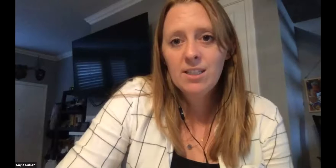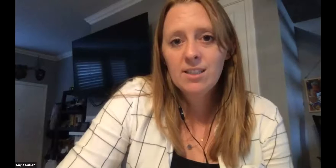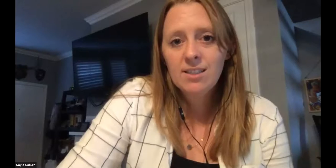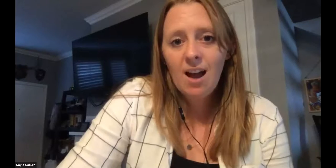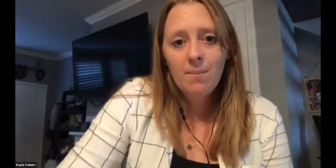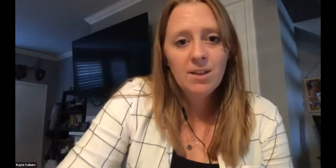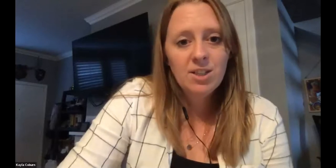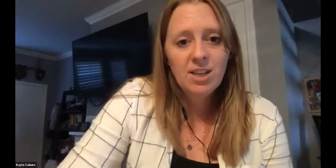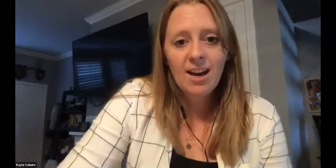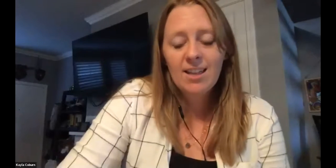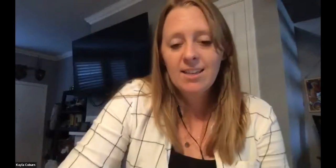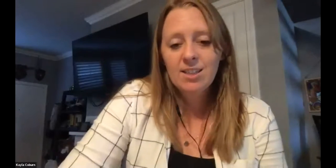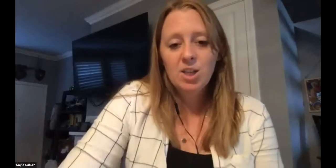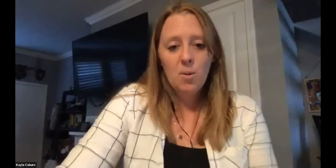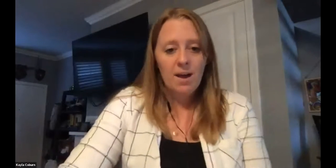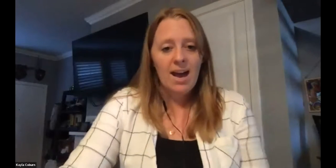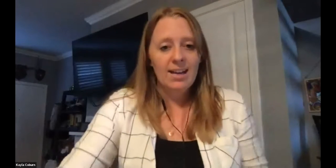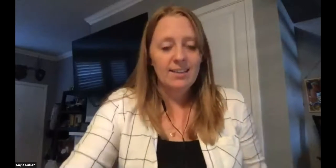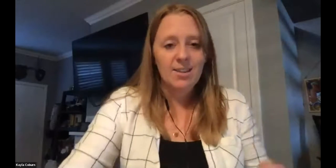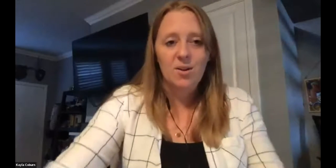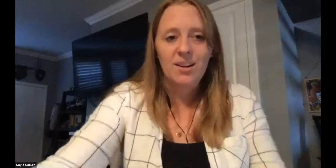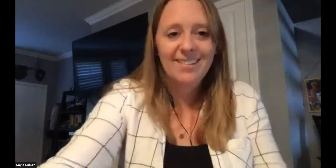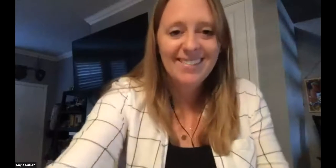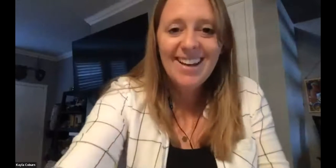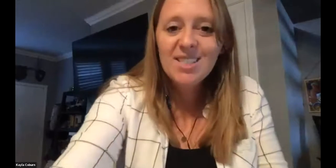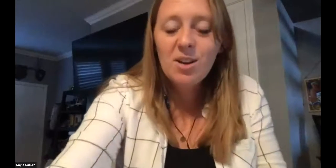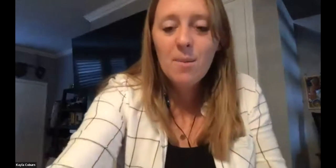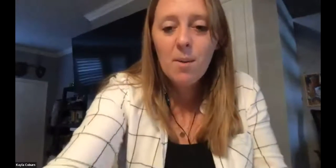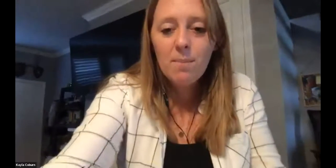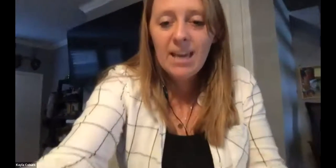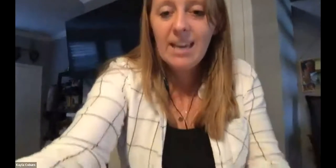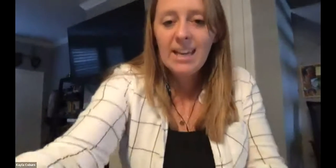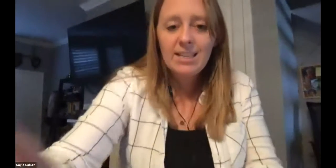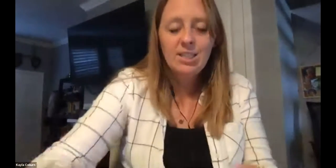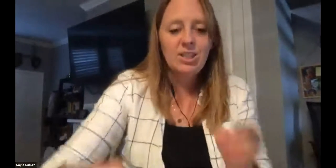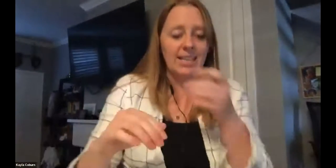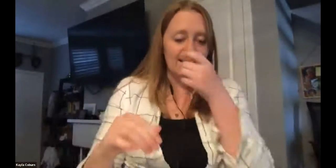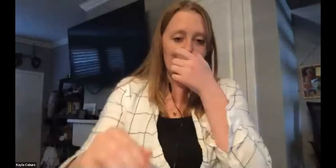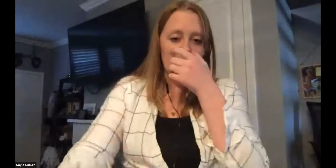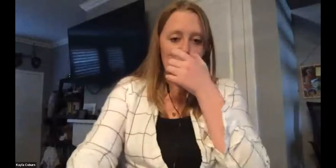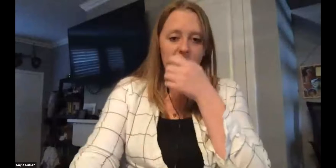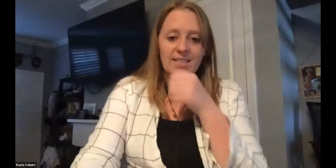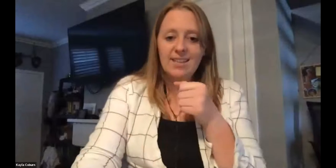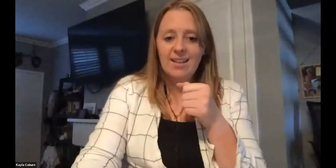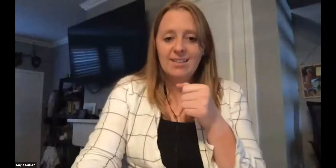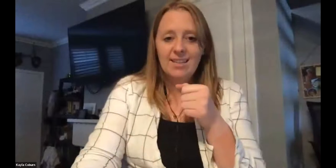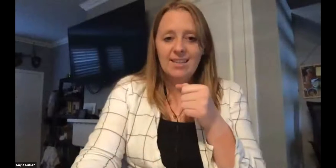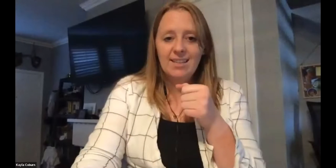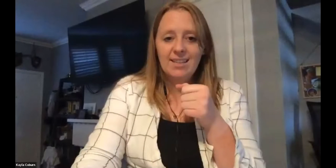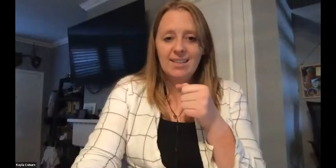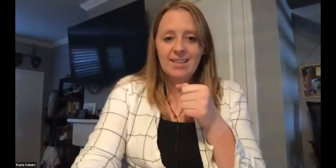I'm going to stop the share and then just go back. So now I'm all big in case you need the